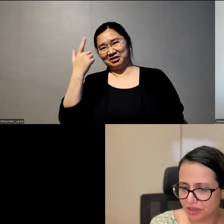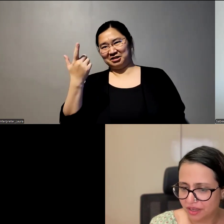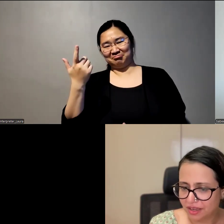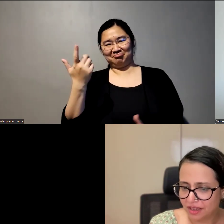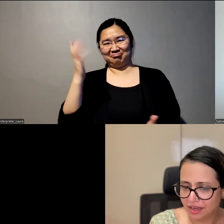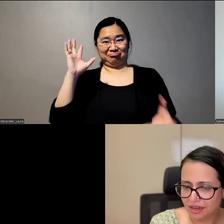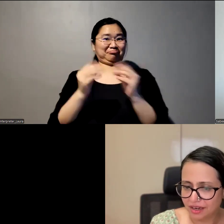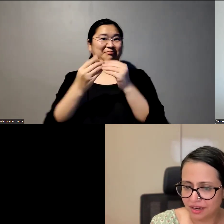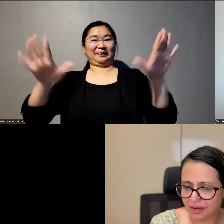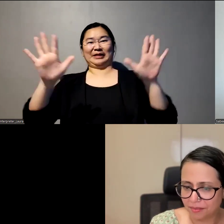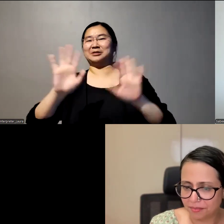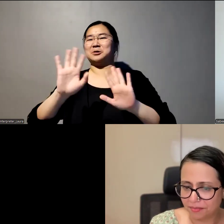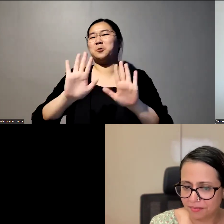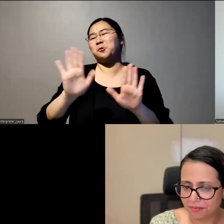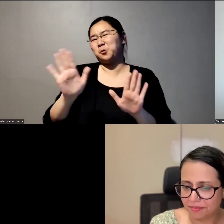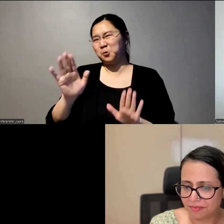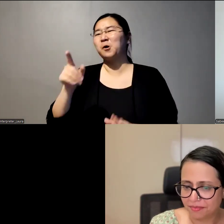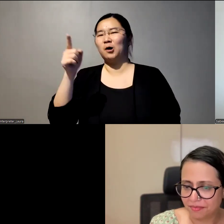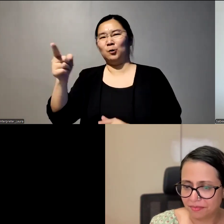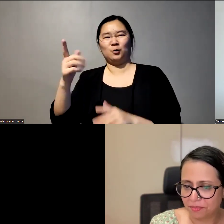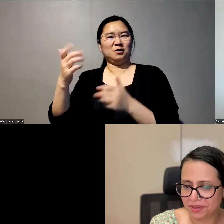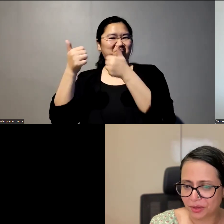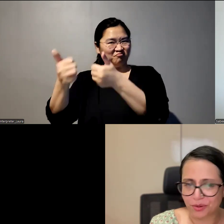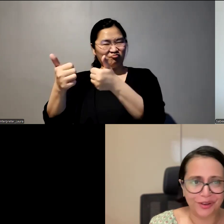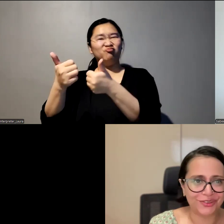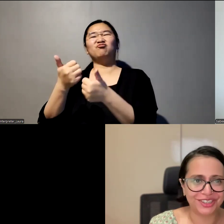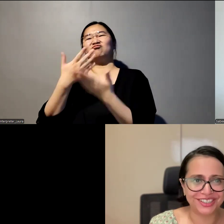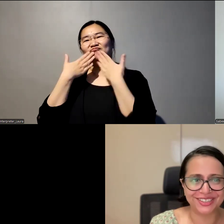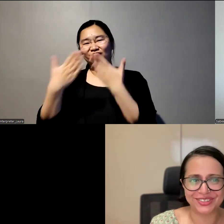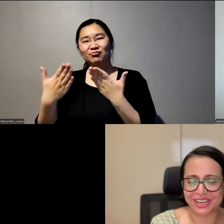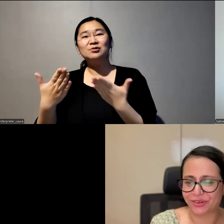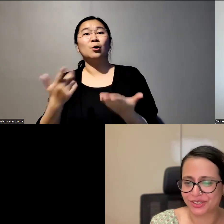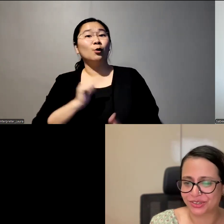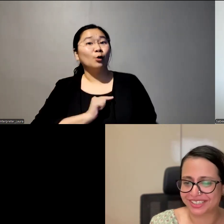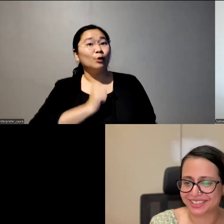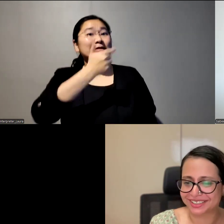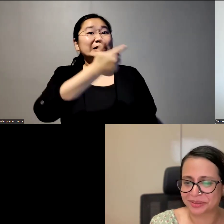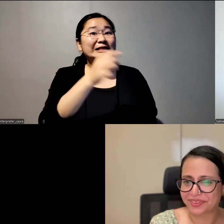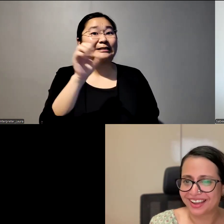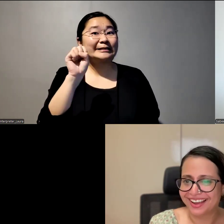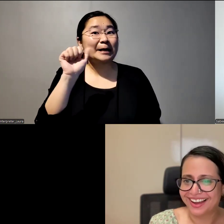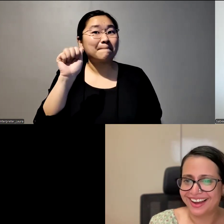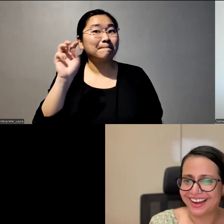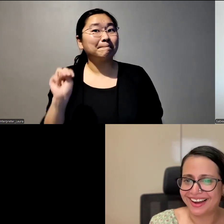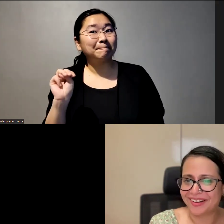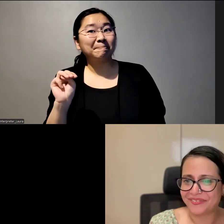himself. Because I would love to hear his closing. I always enjoy listening to him.